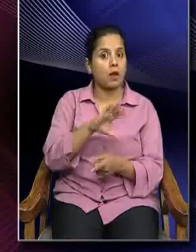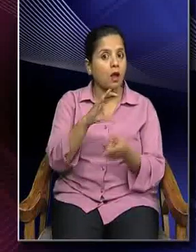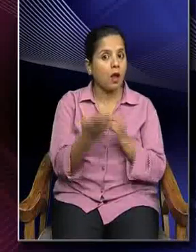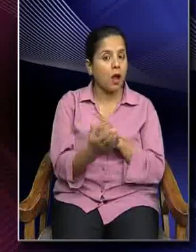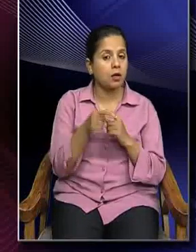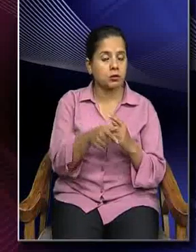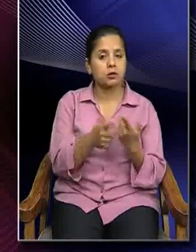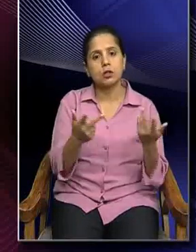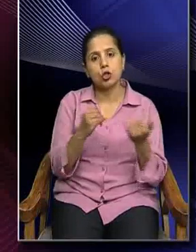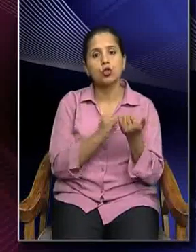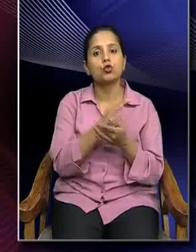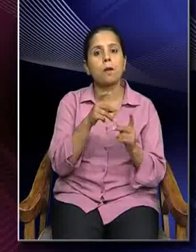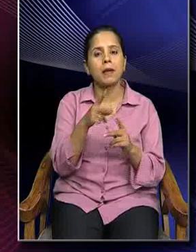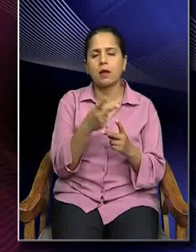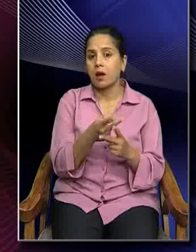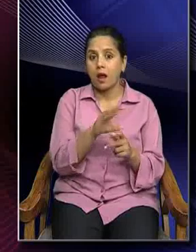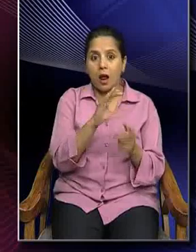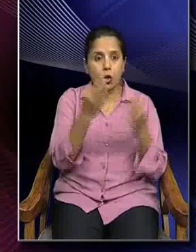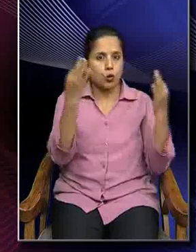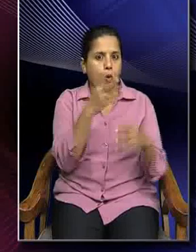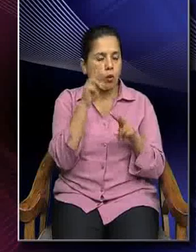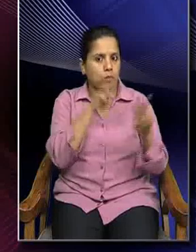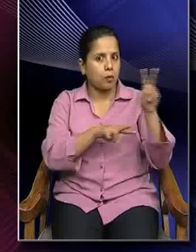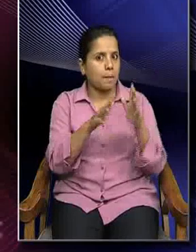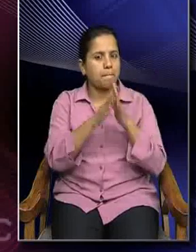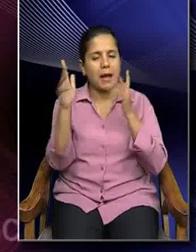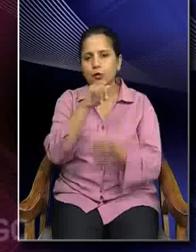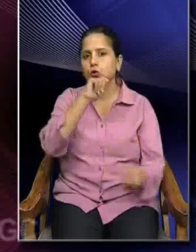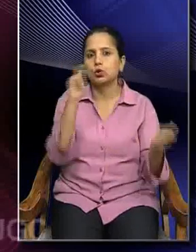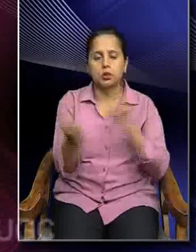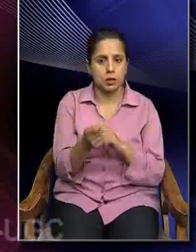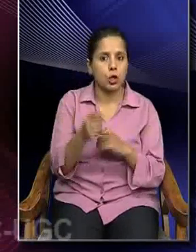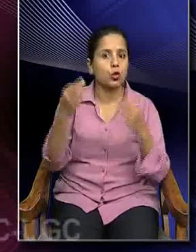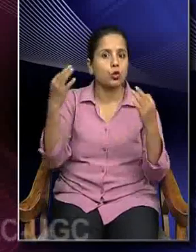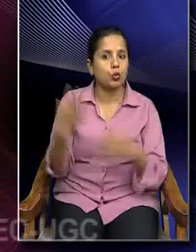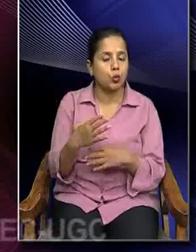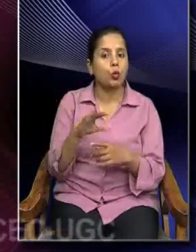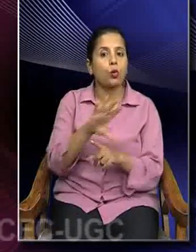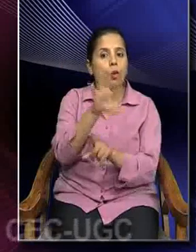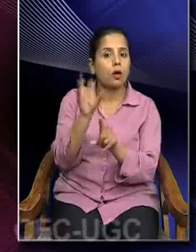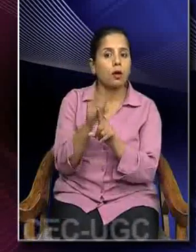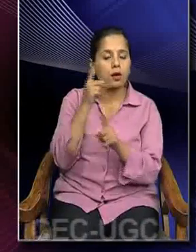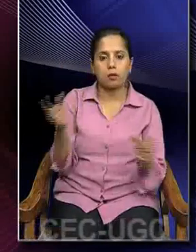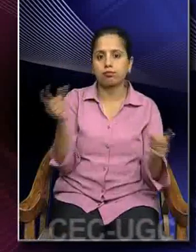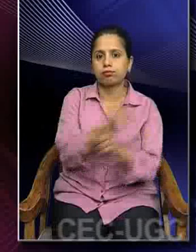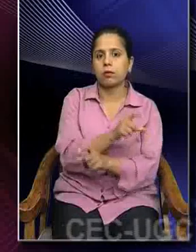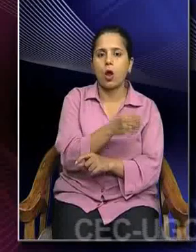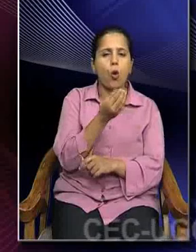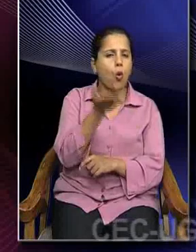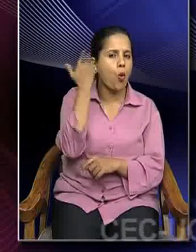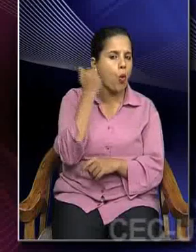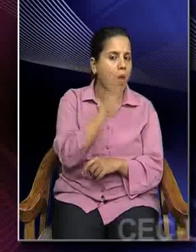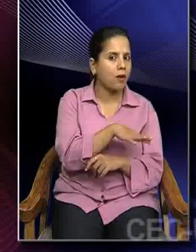shock is when there is a large scale change and a new culture replaces the old